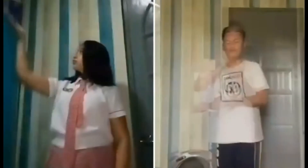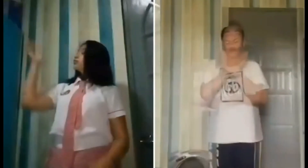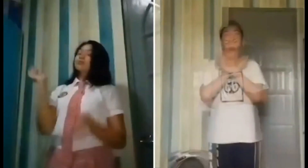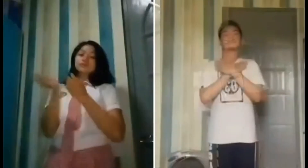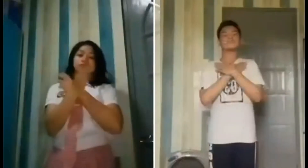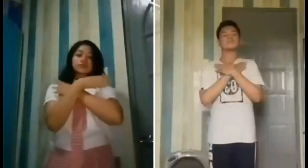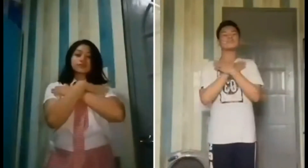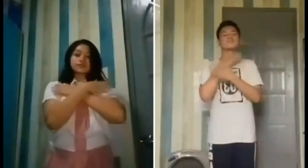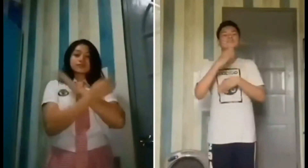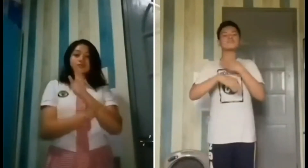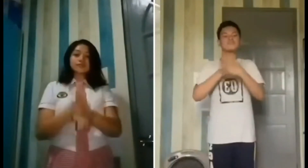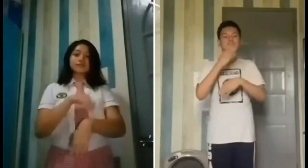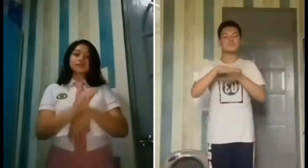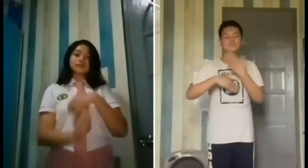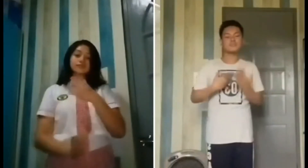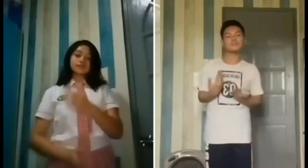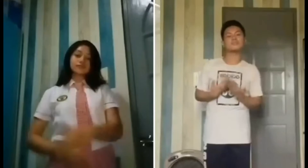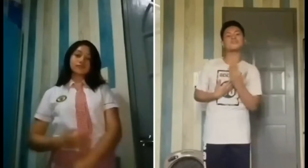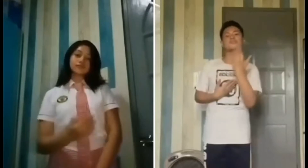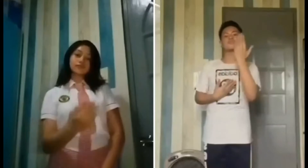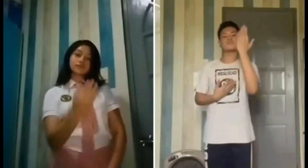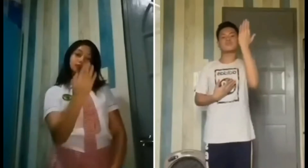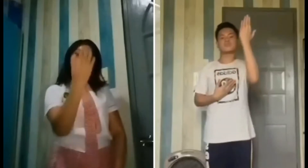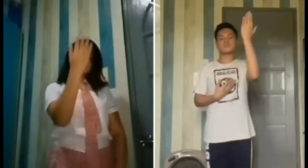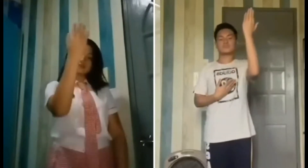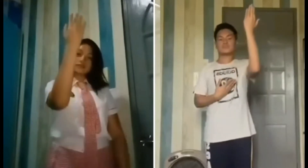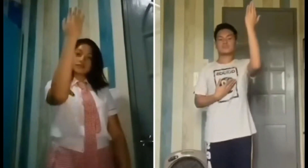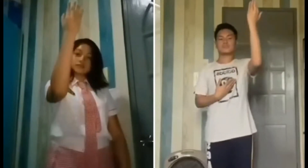Lord. It's to know and love and serve the